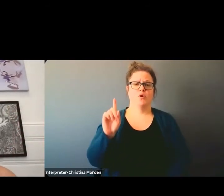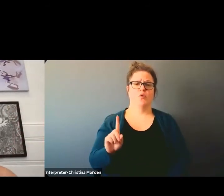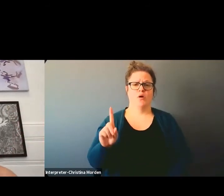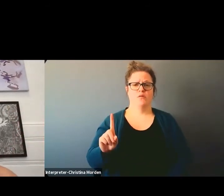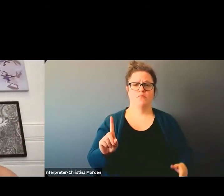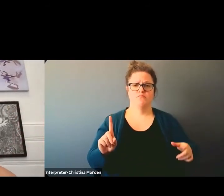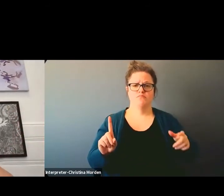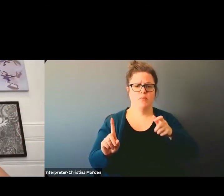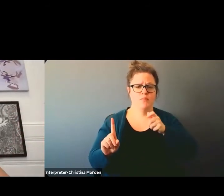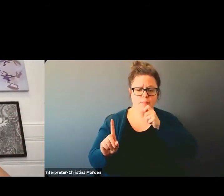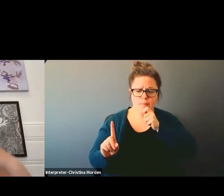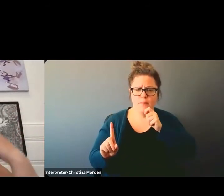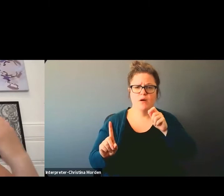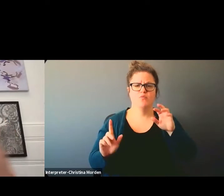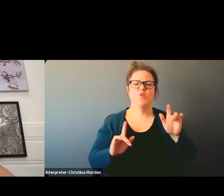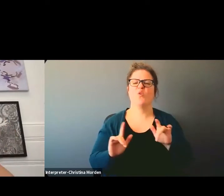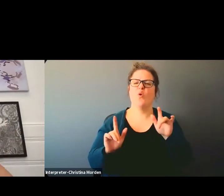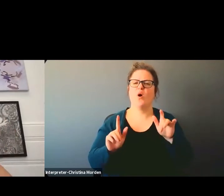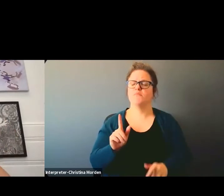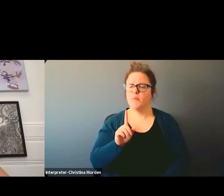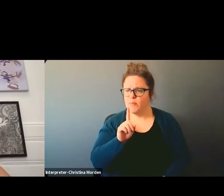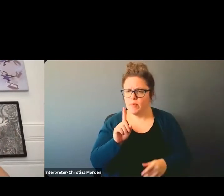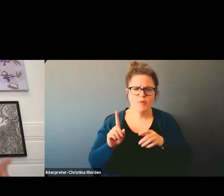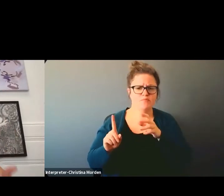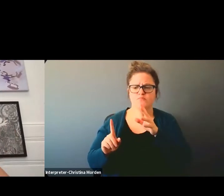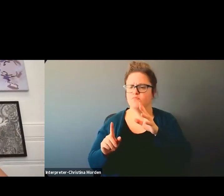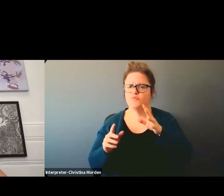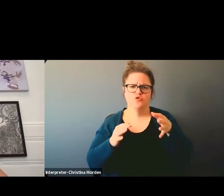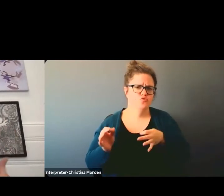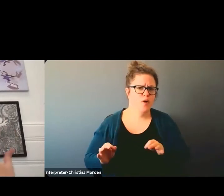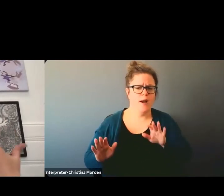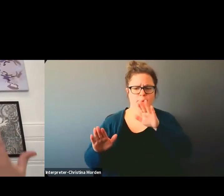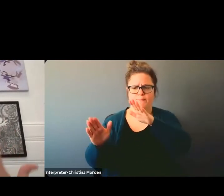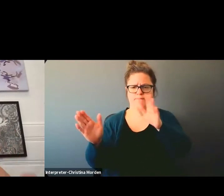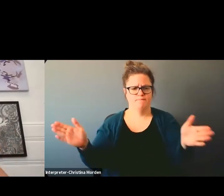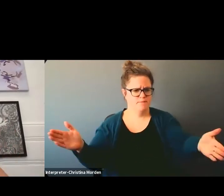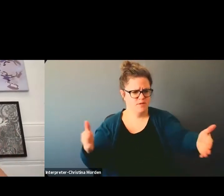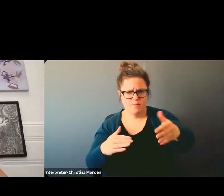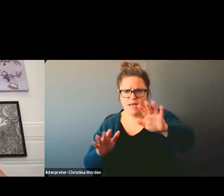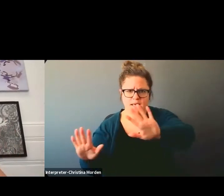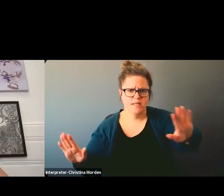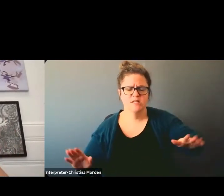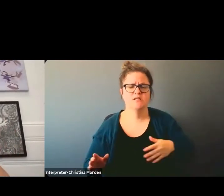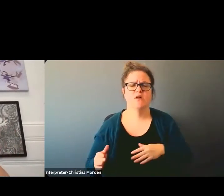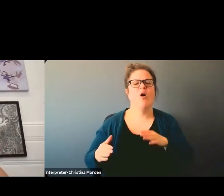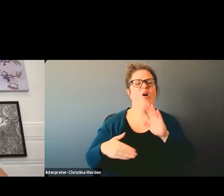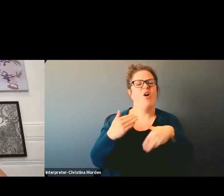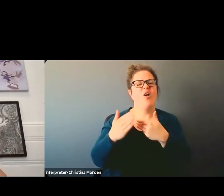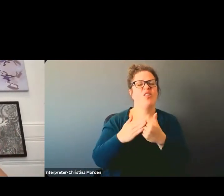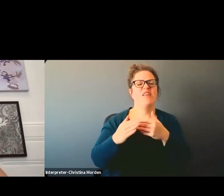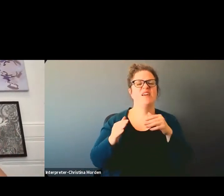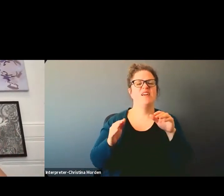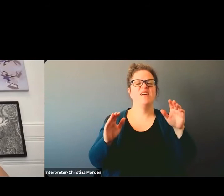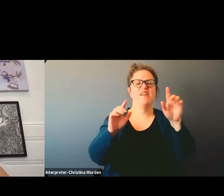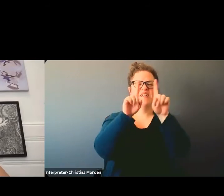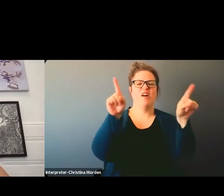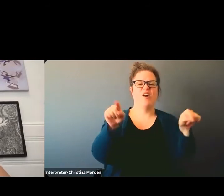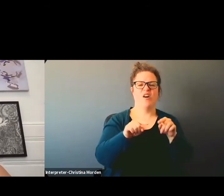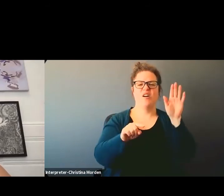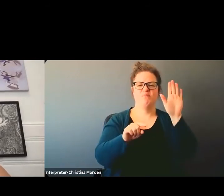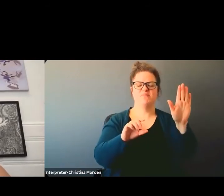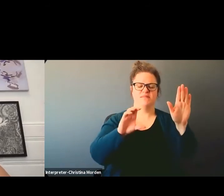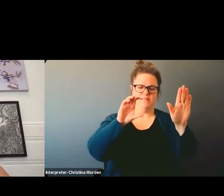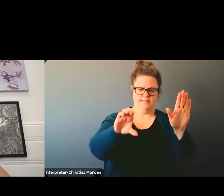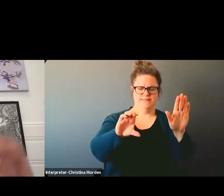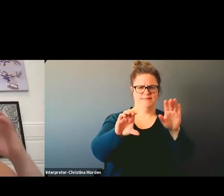the artwork, speaking all the written material, such as the artist statement. And now, it's great